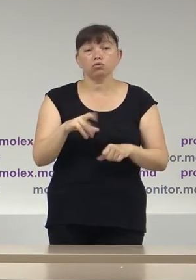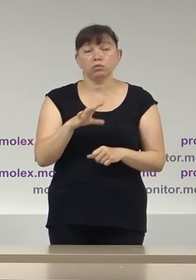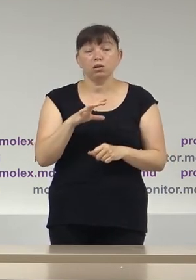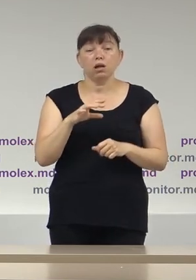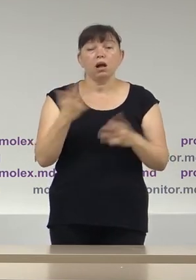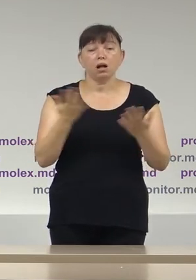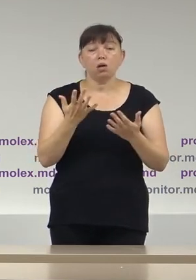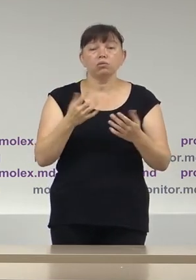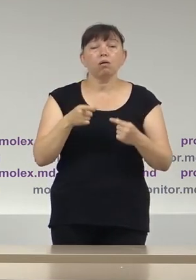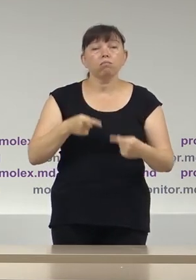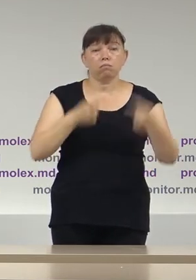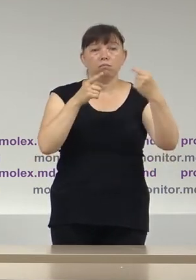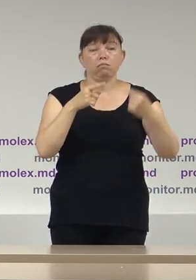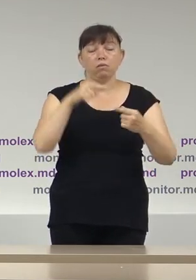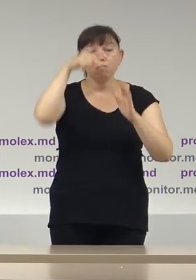So it is worrying